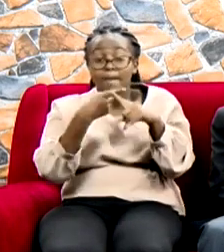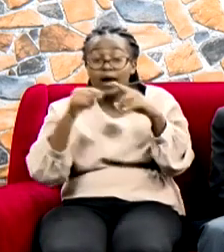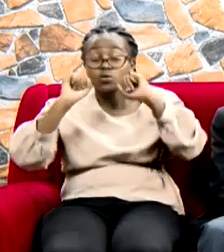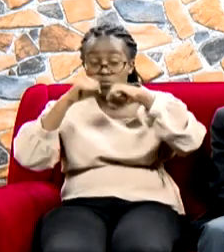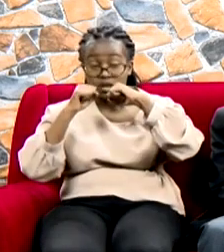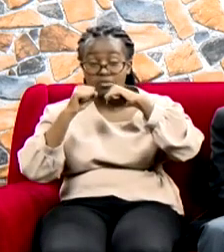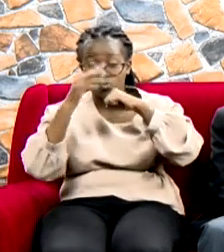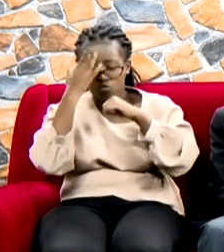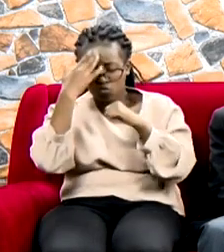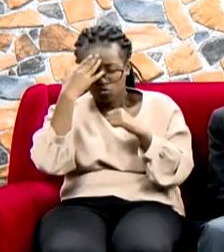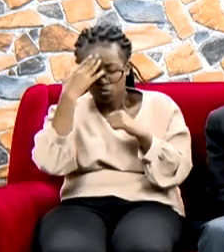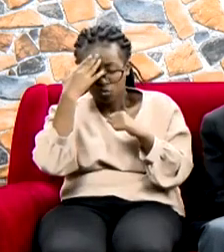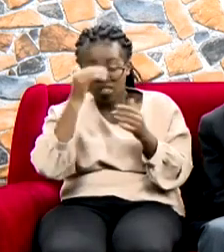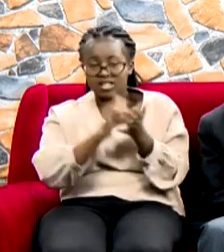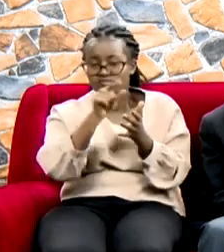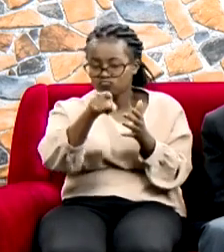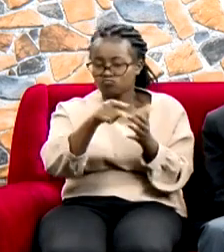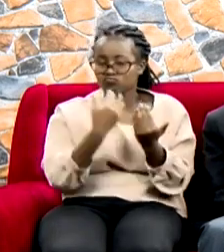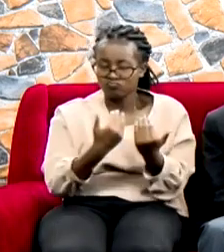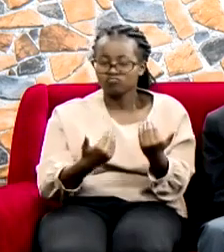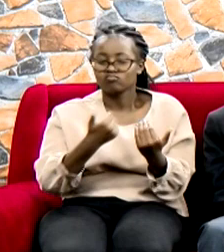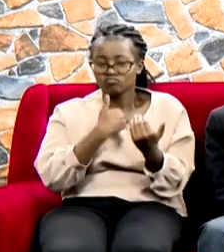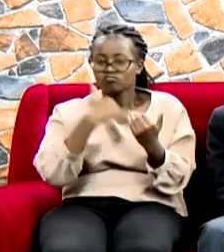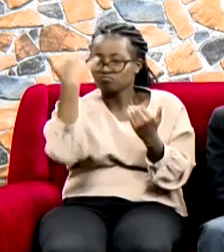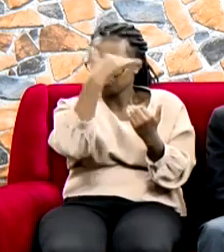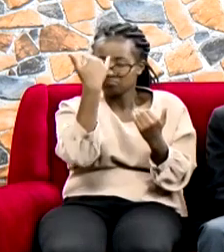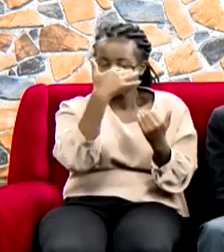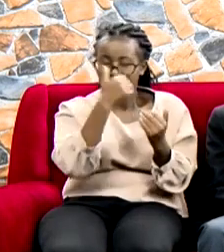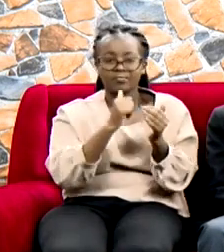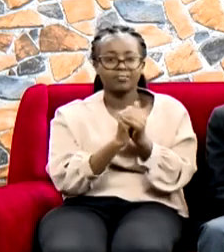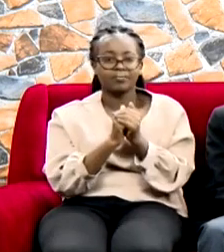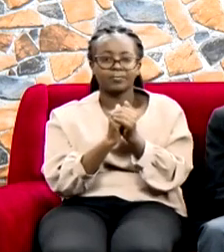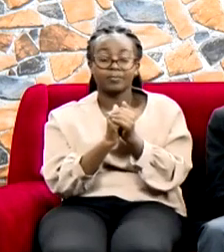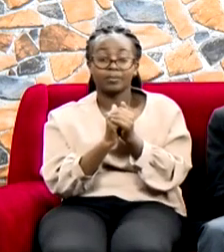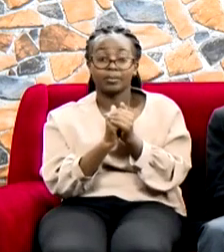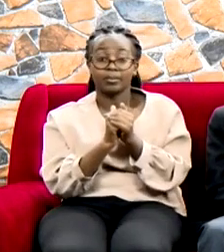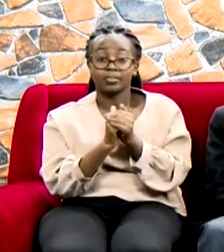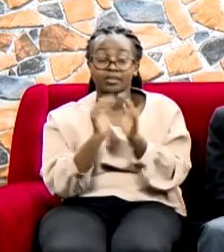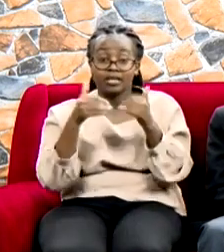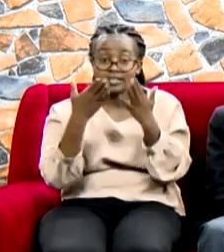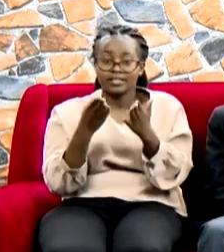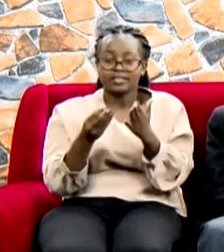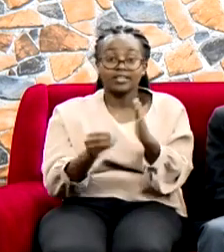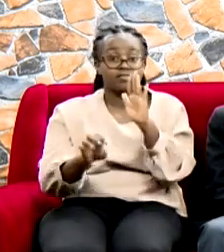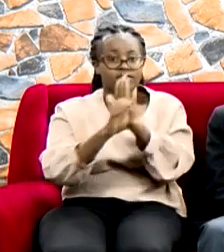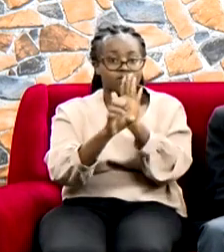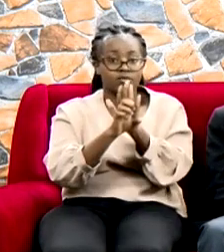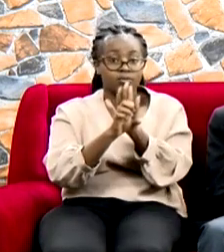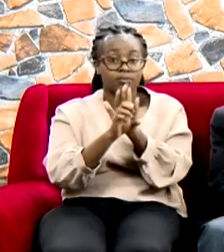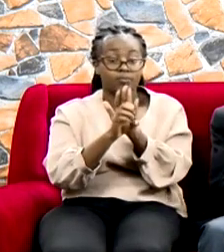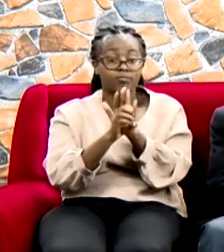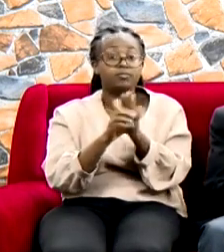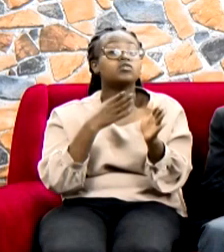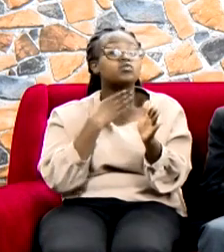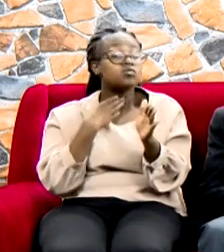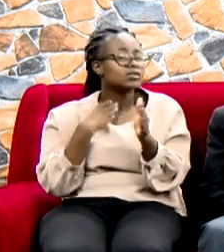say there are telltale signs that indicate that this child is likely going to have autism. Okay. Yeah. So just giving typical example, I want you